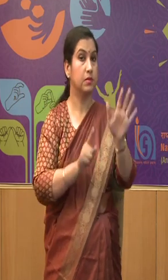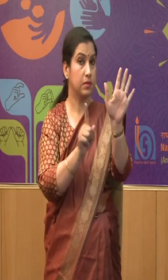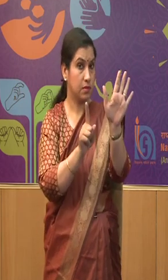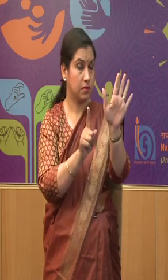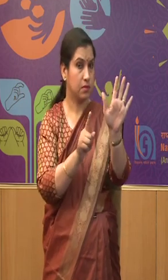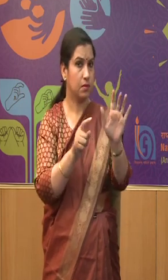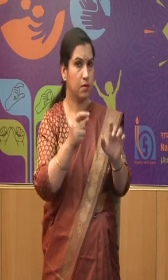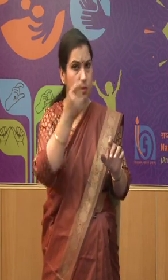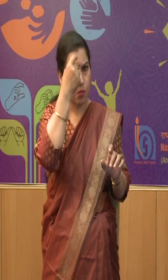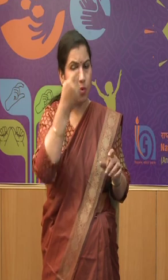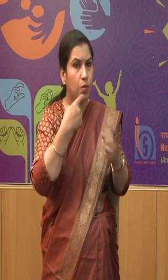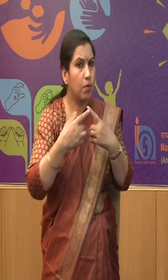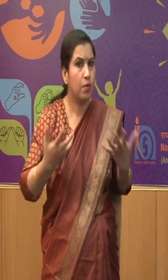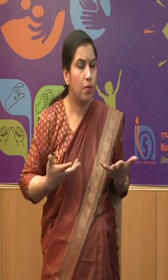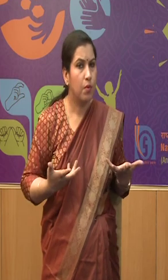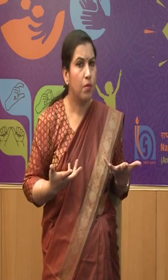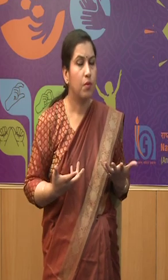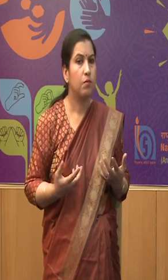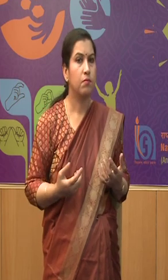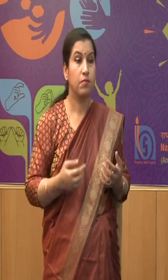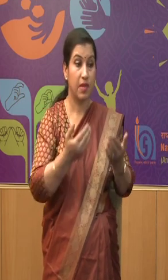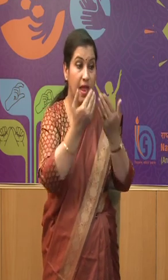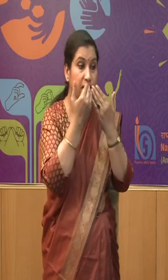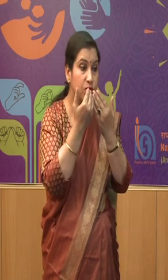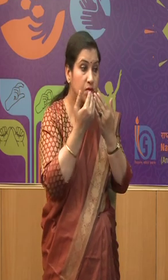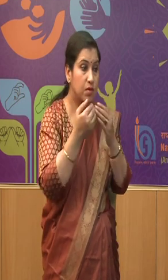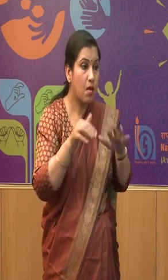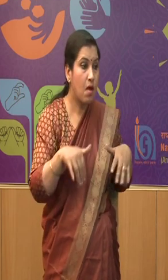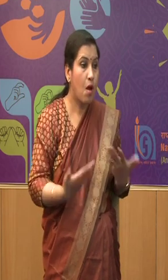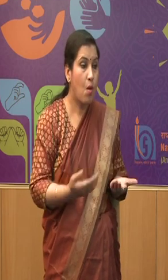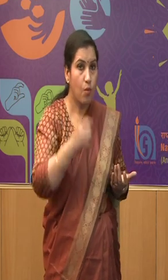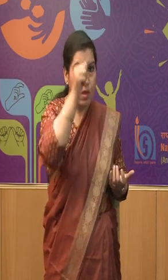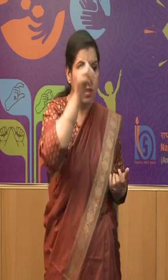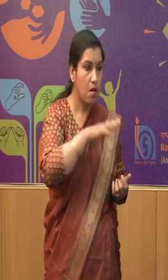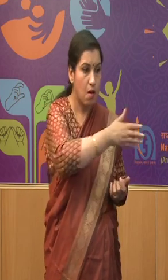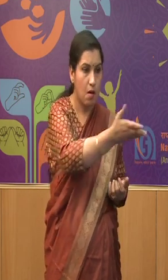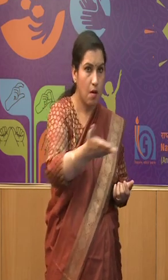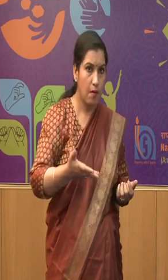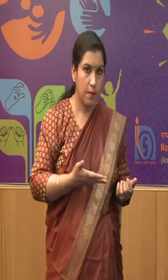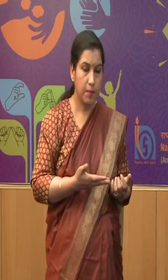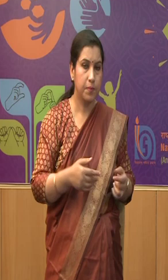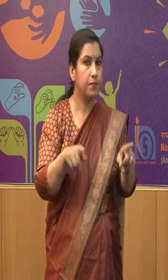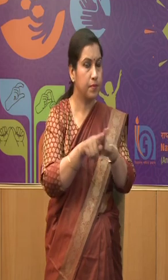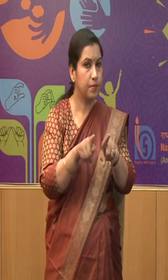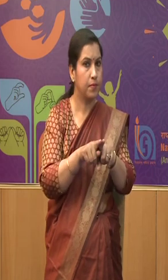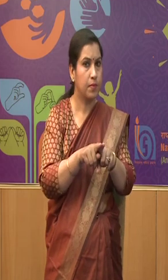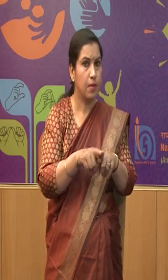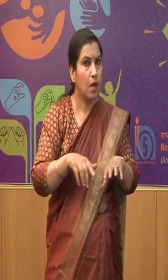Sixth point was condition of education in the country and the steps